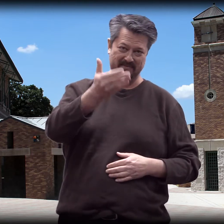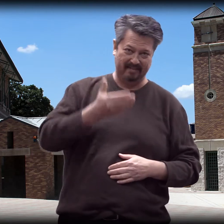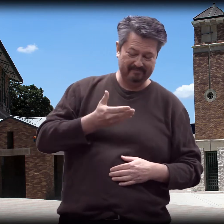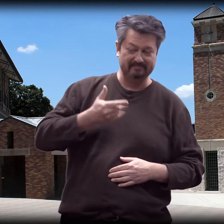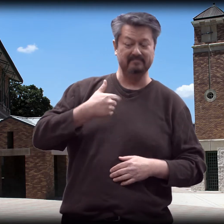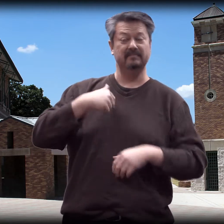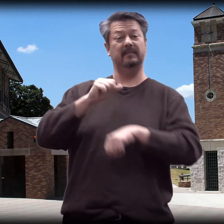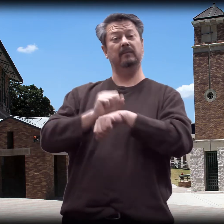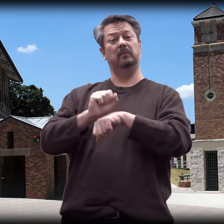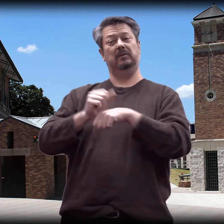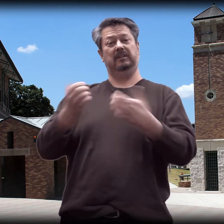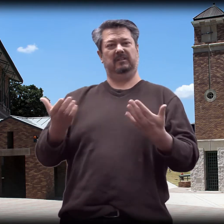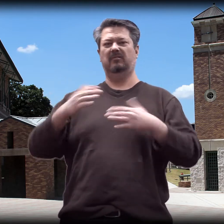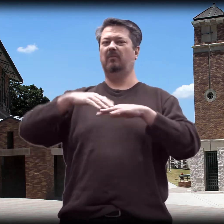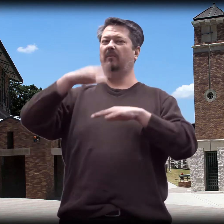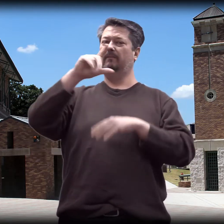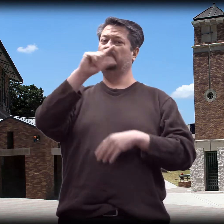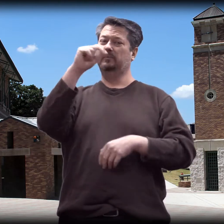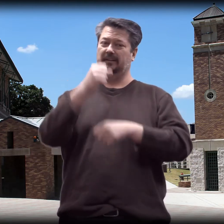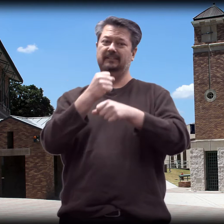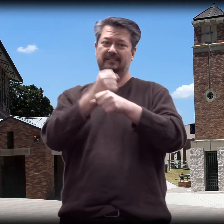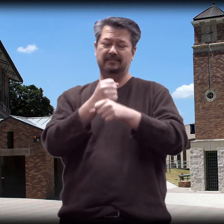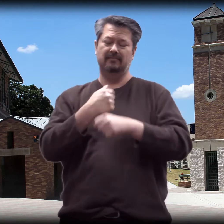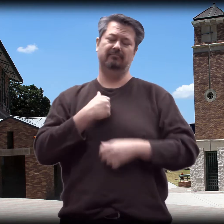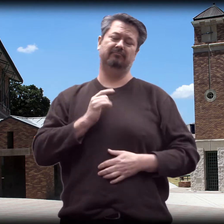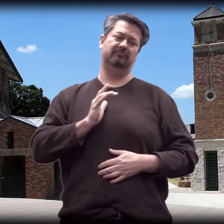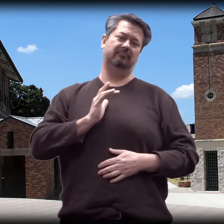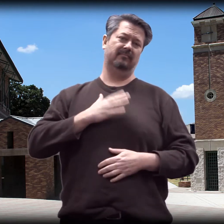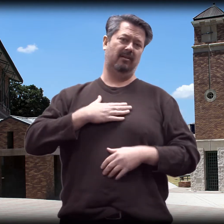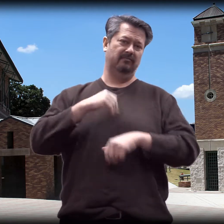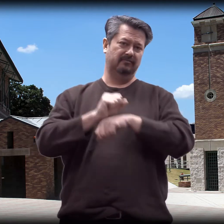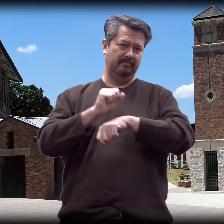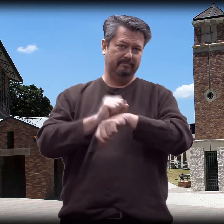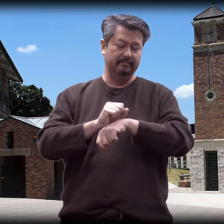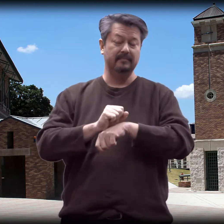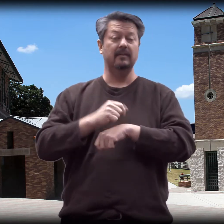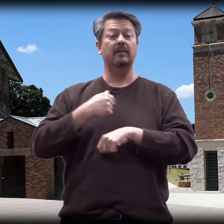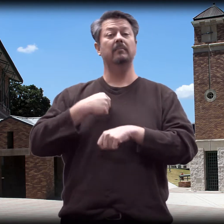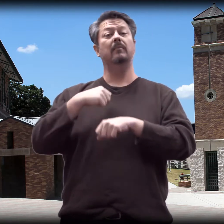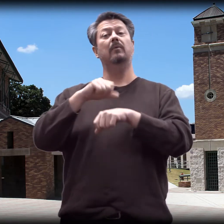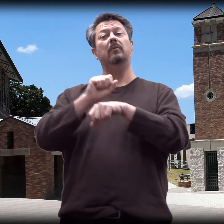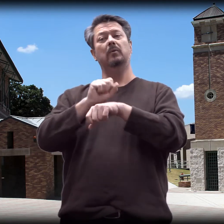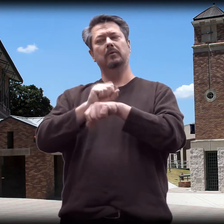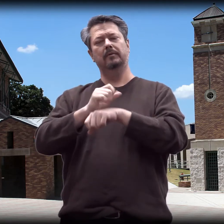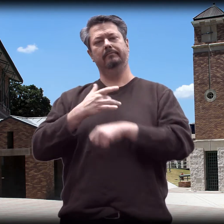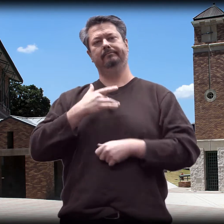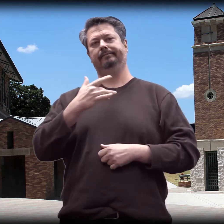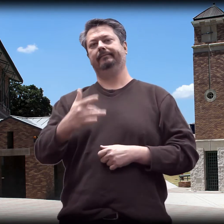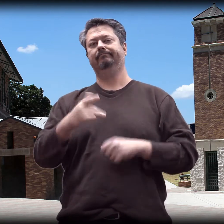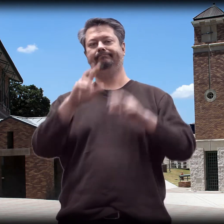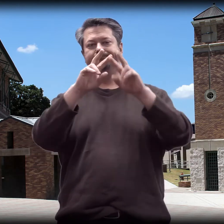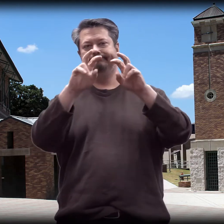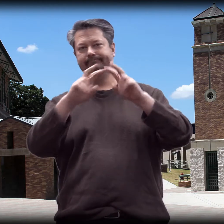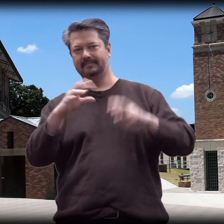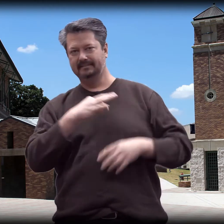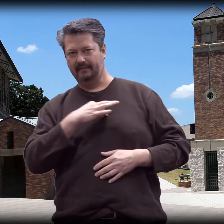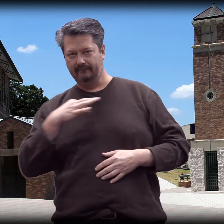Deaf. Welcome. I've worked here over 20 years, and I absolutely love my job. What I typically do is assess